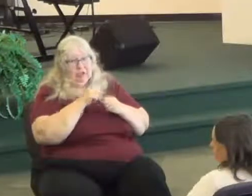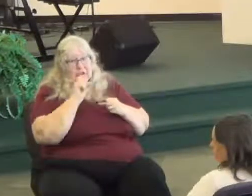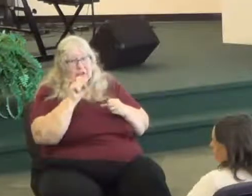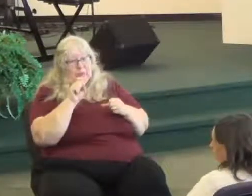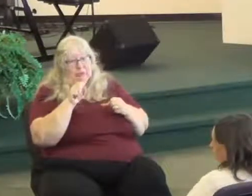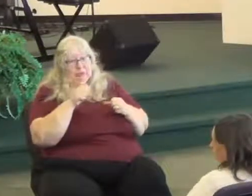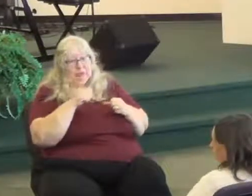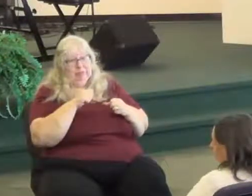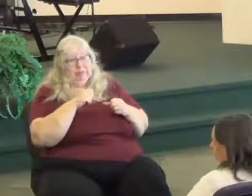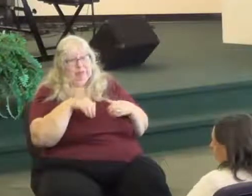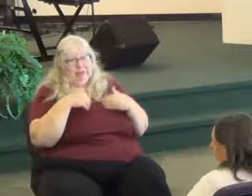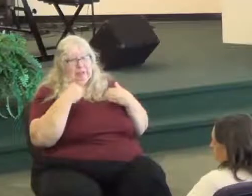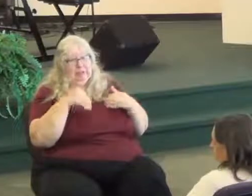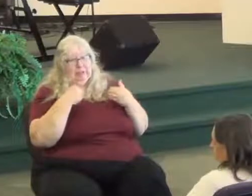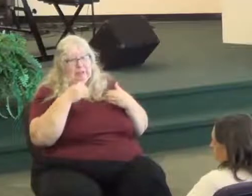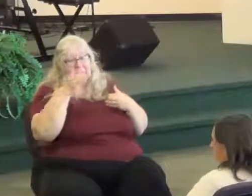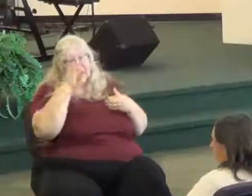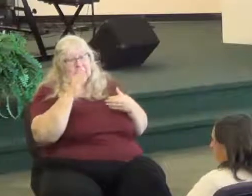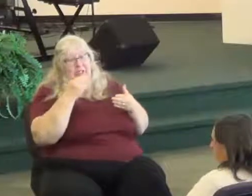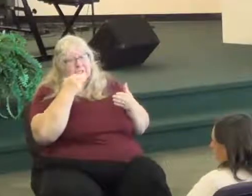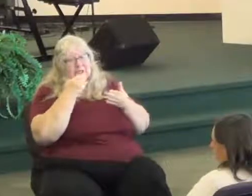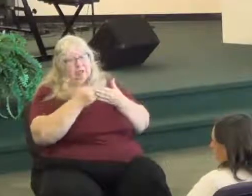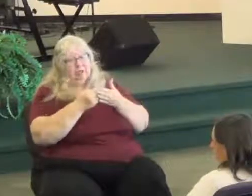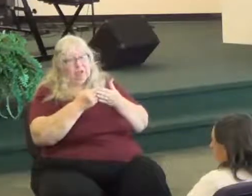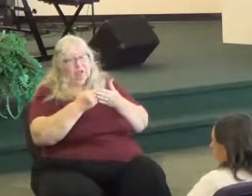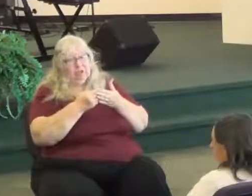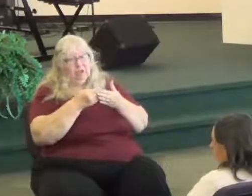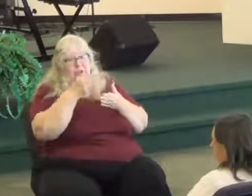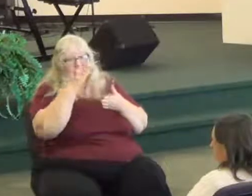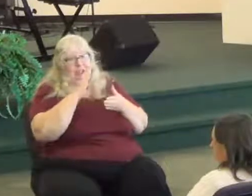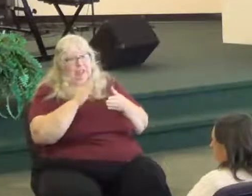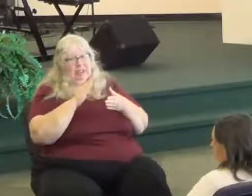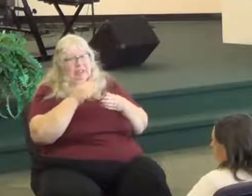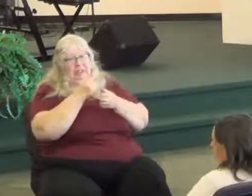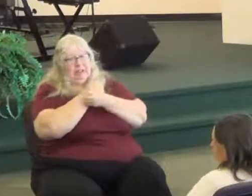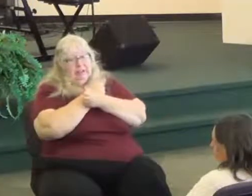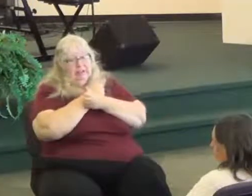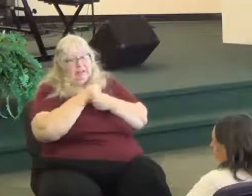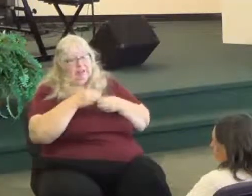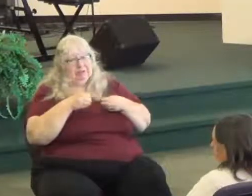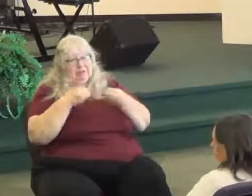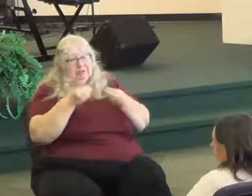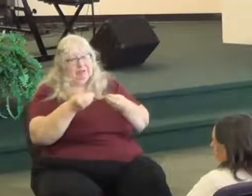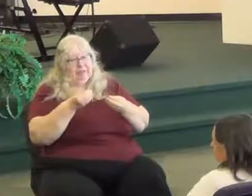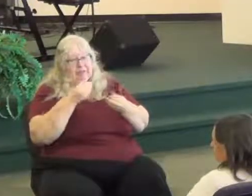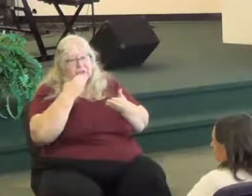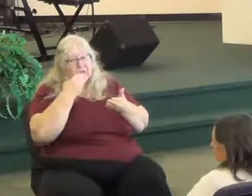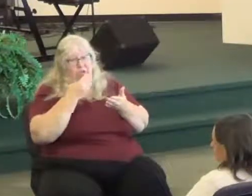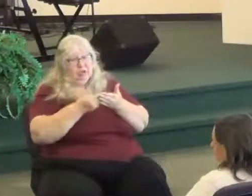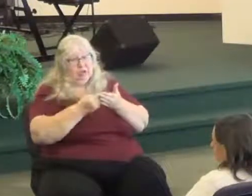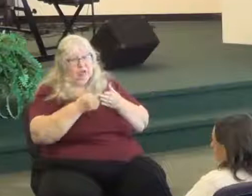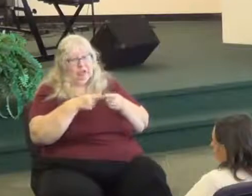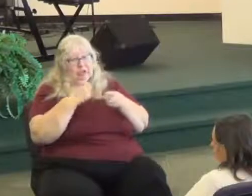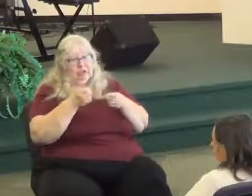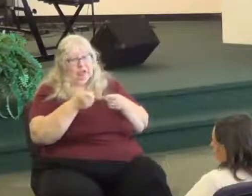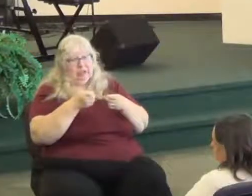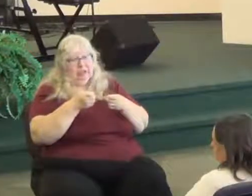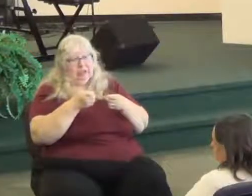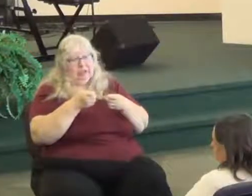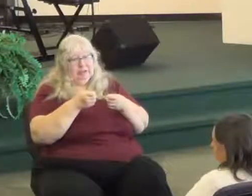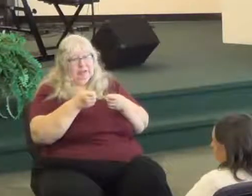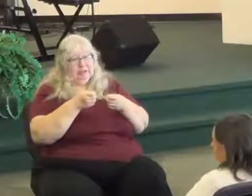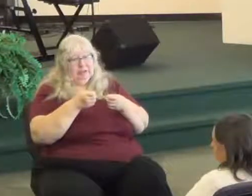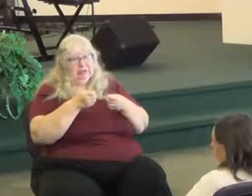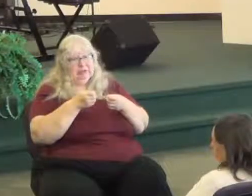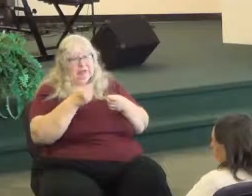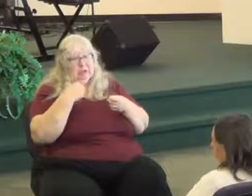life. God is a good God, and he loves to give good gifts. But these gifts are going to deteriorate this life because we live in a sin-sick world and a sin-sick